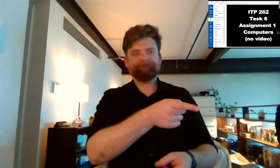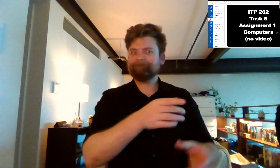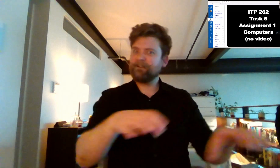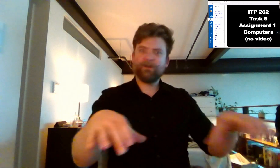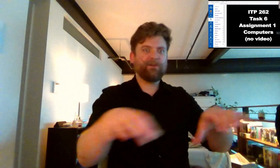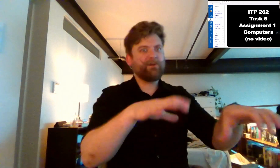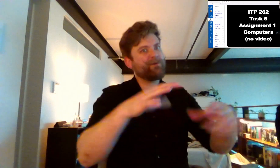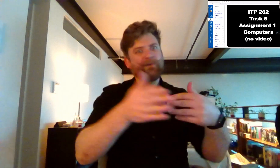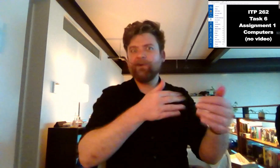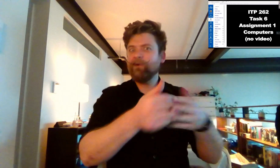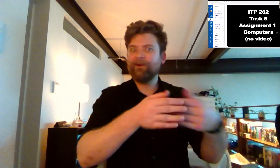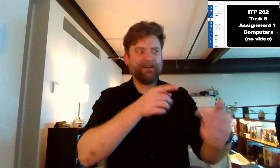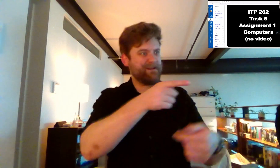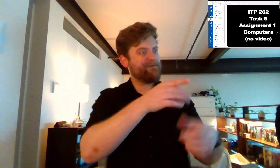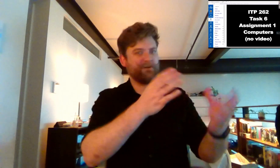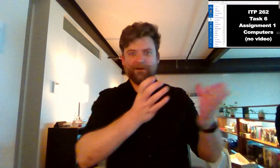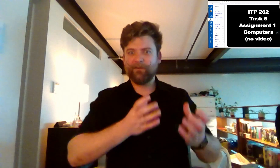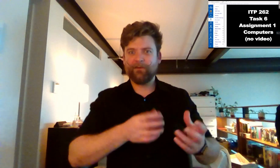has rules.